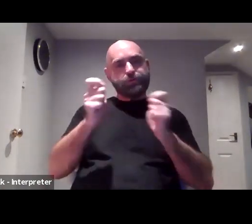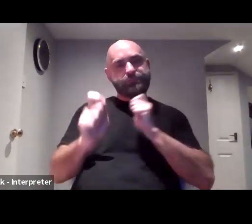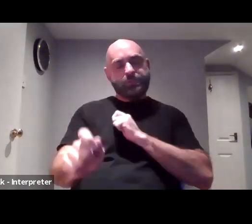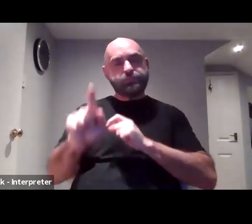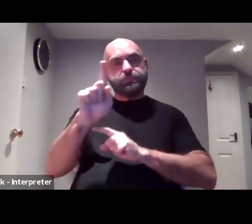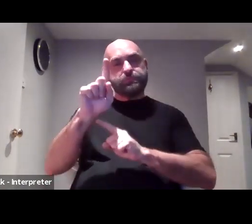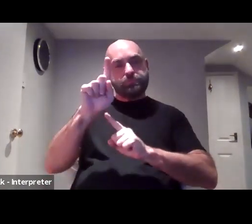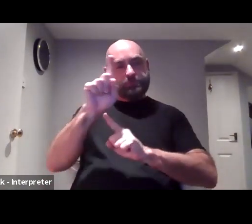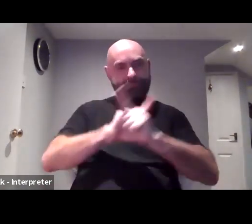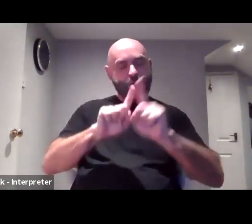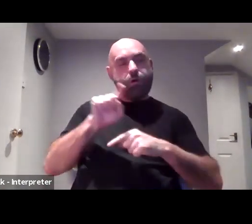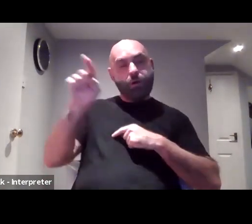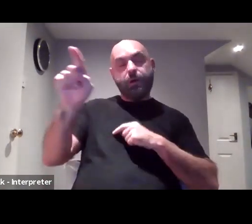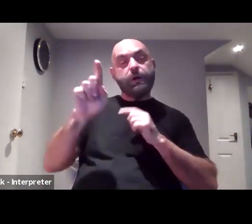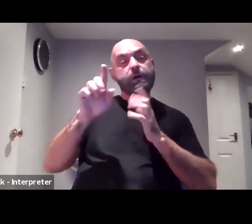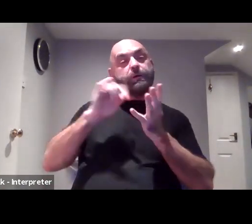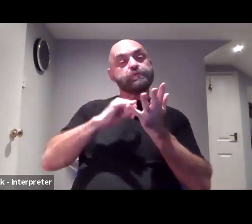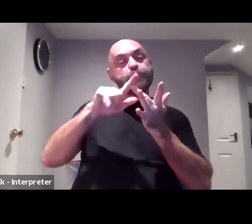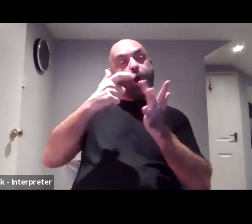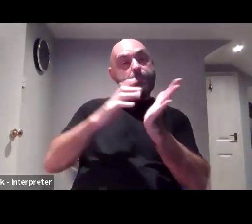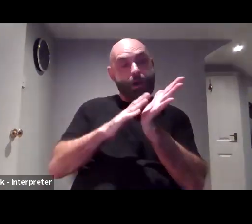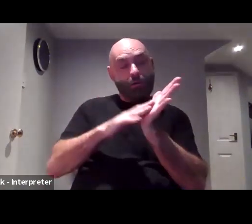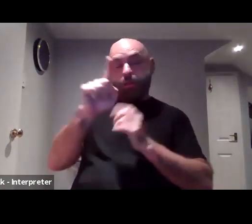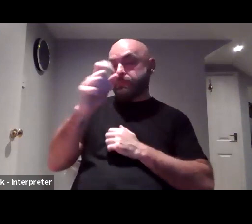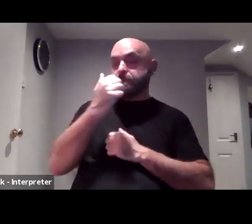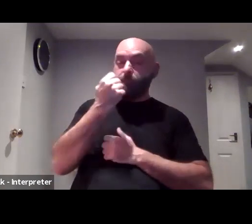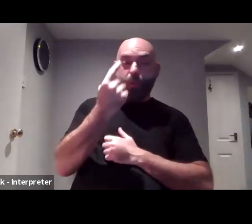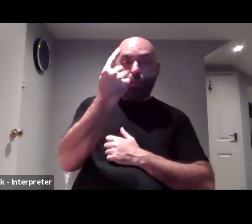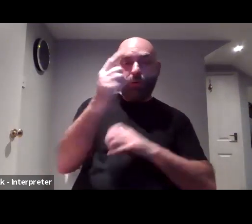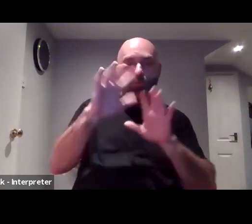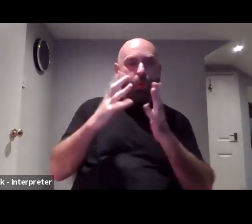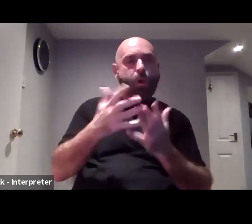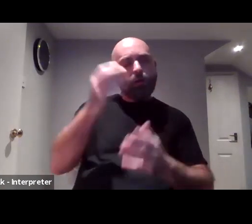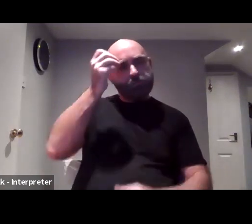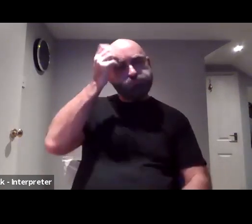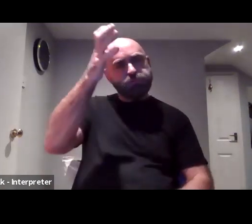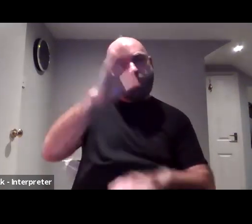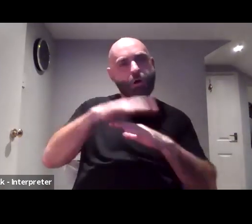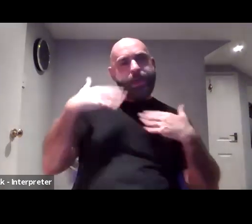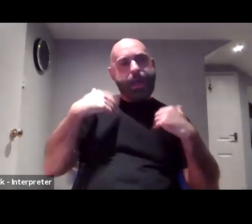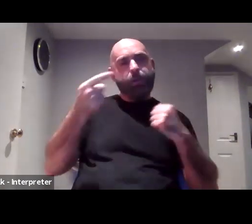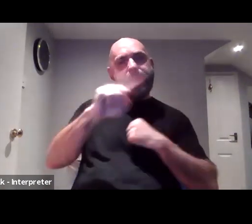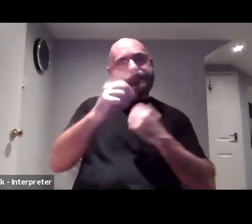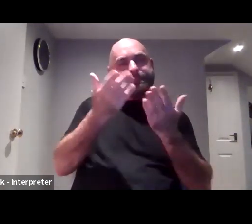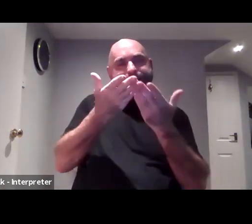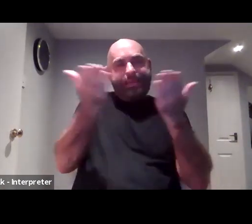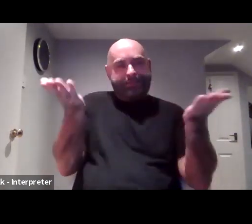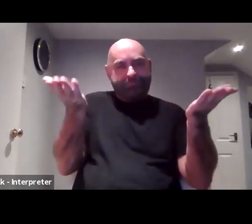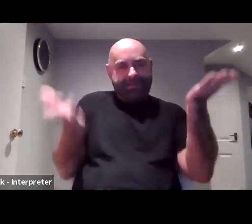Sir Michael is without doubt the world's leading authority on health inequalities.